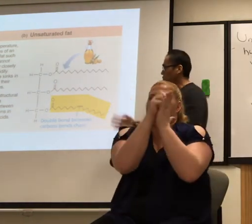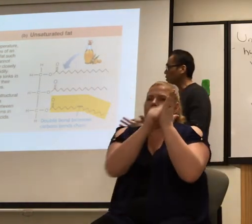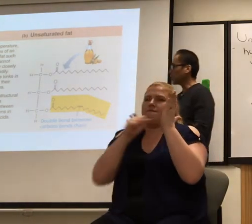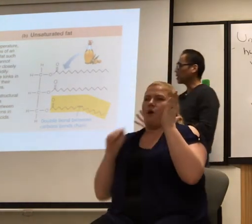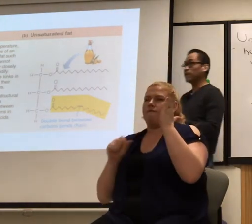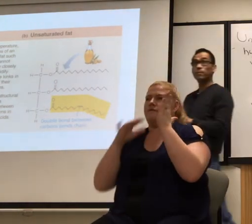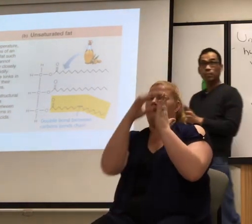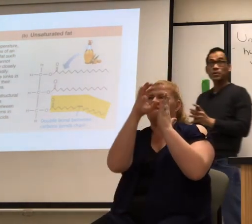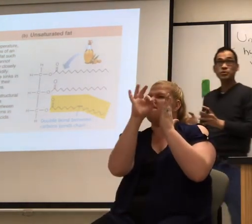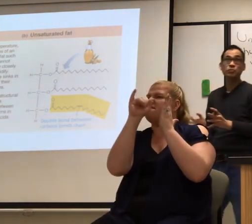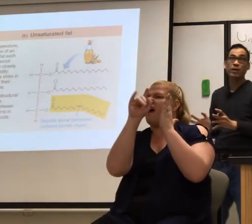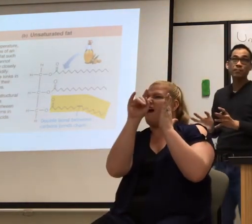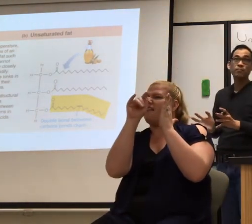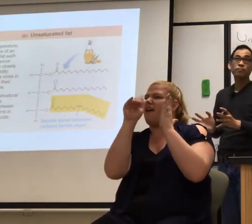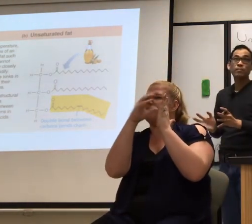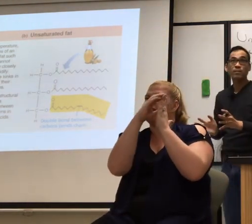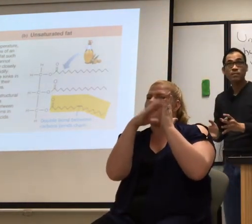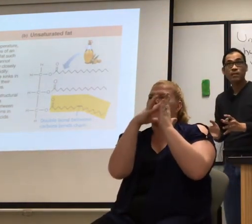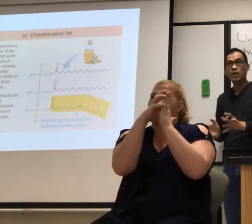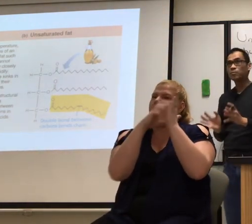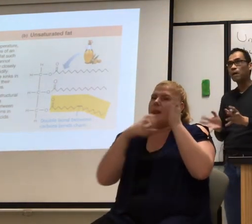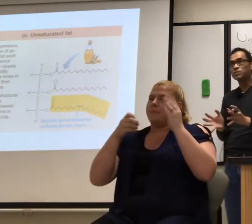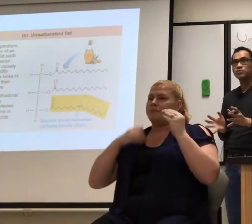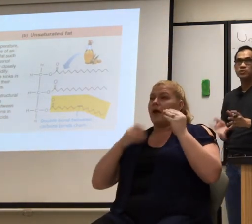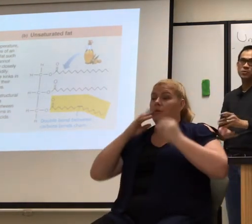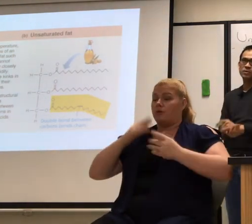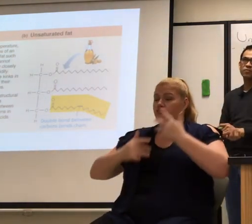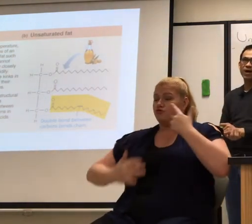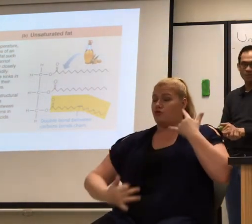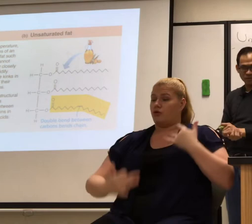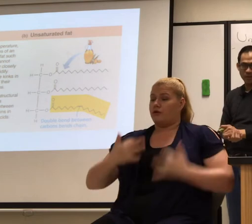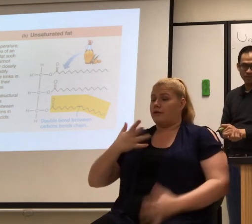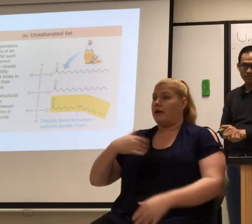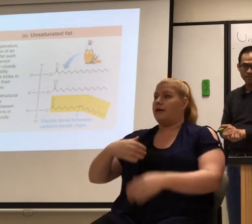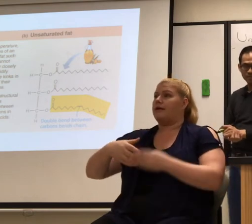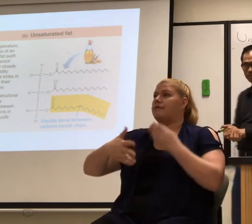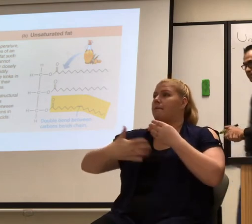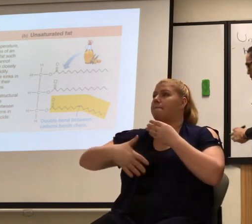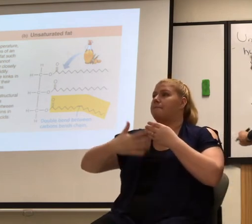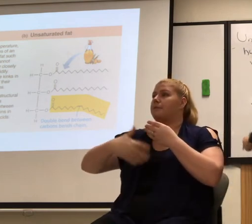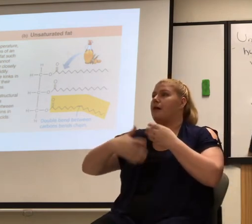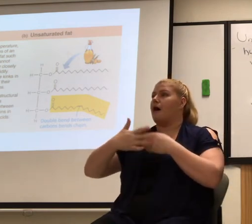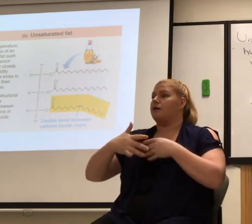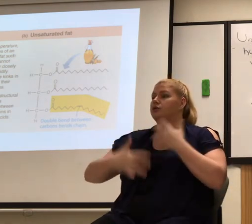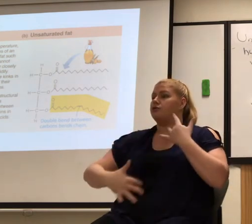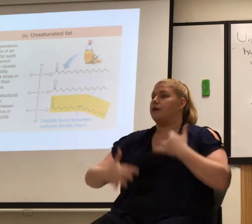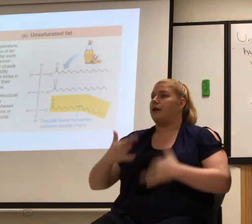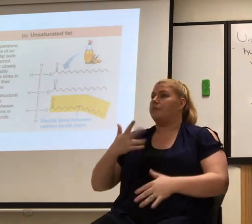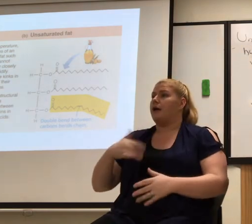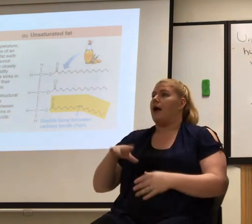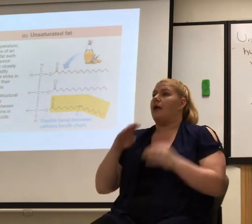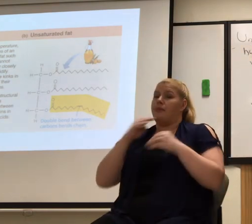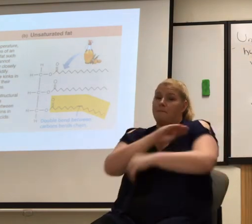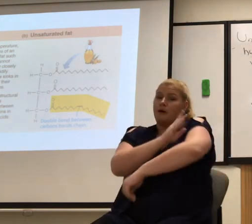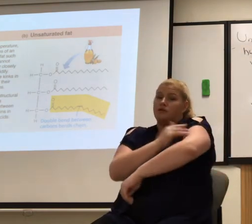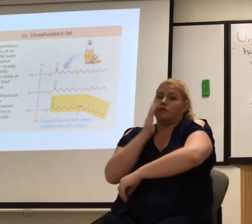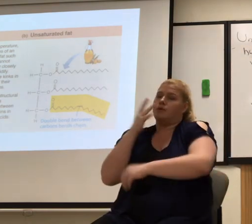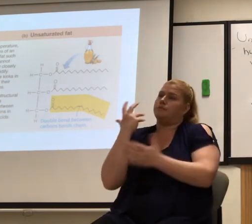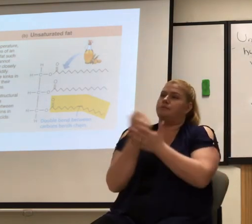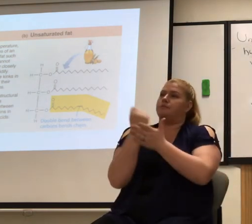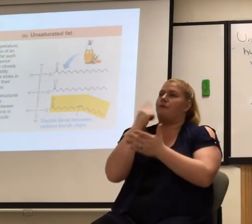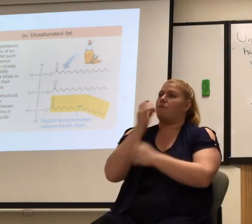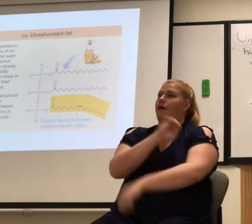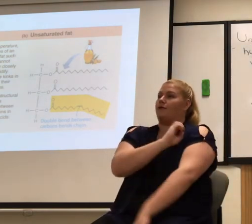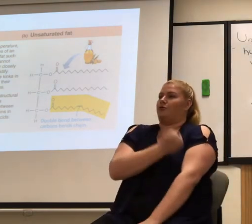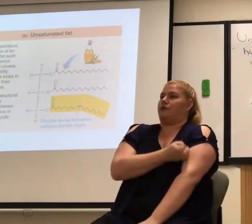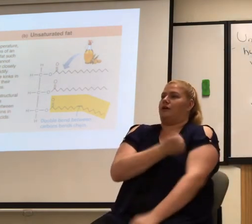can circulate in the bloodstream, and your muscles use them for energy. Okay, when you burn fat during the workout. So when